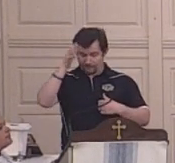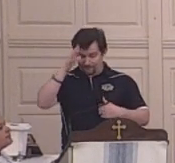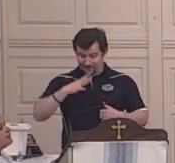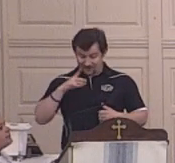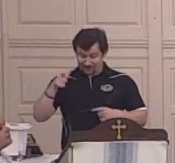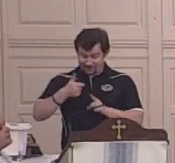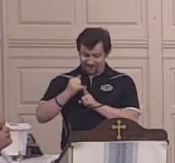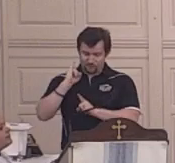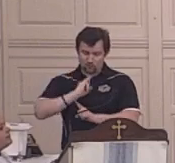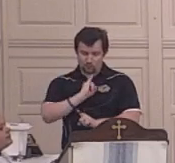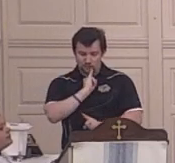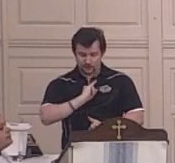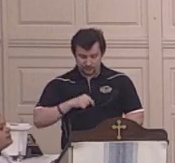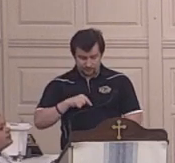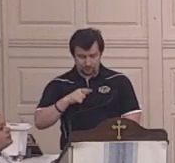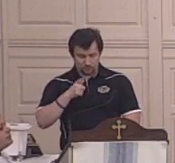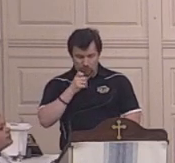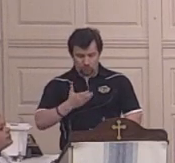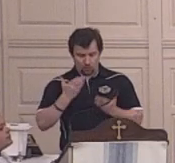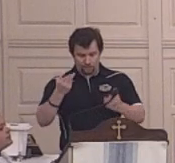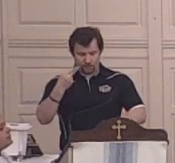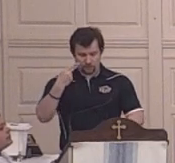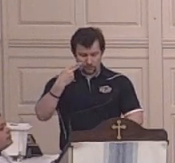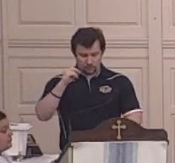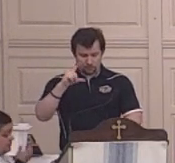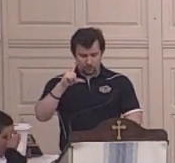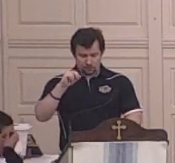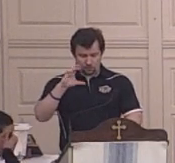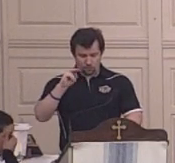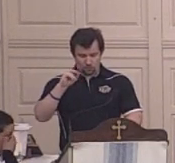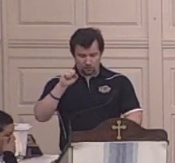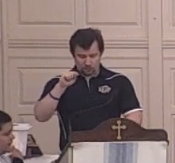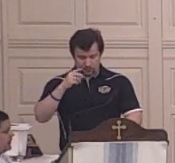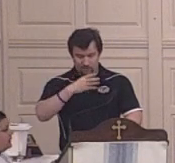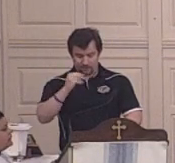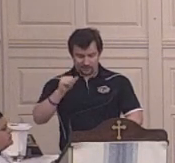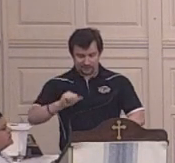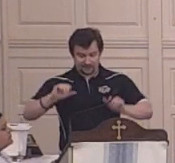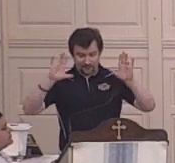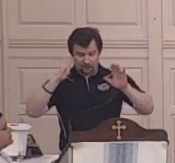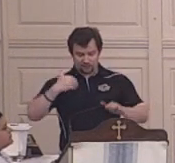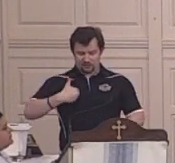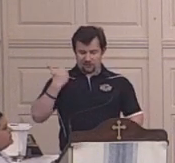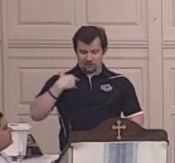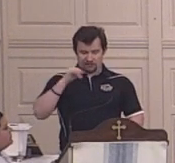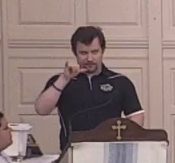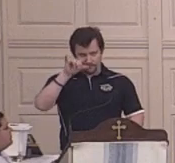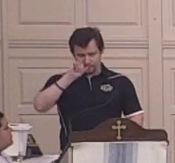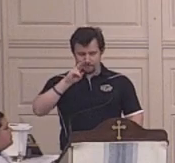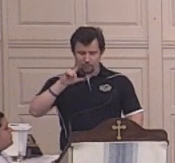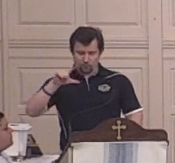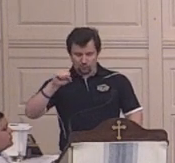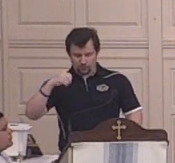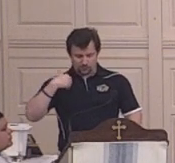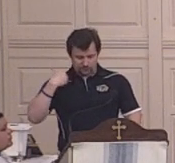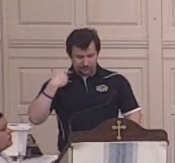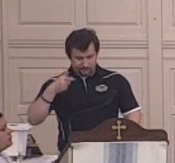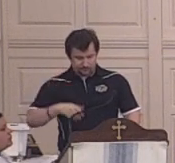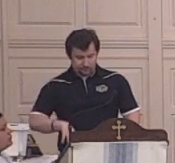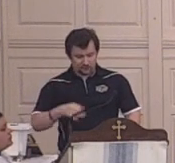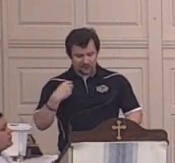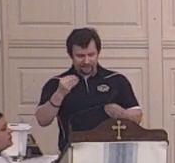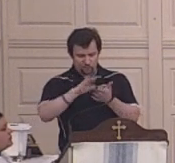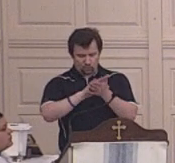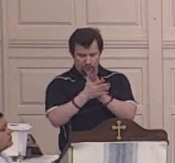Then, having sent certain young men of the Israelites to offer holocausts and sacrifice young